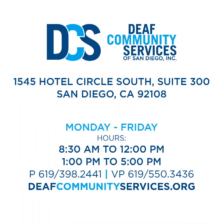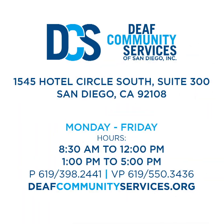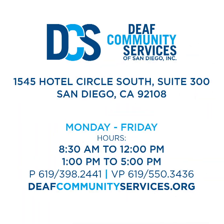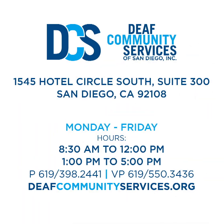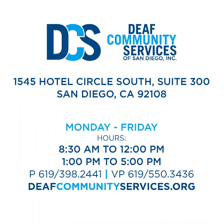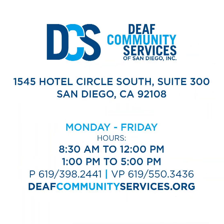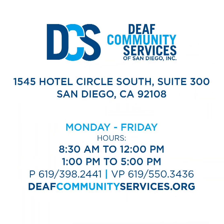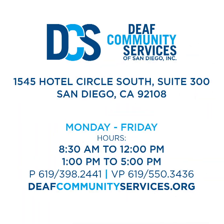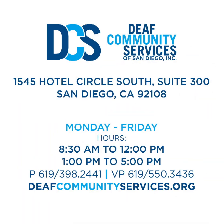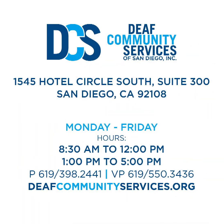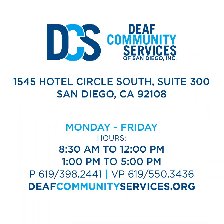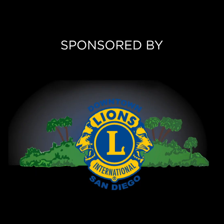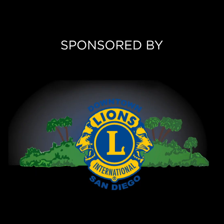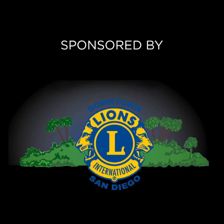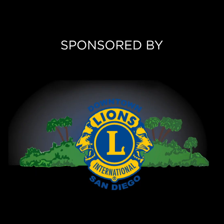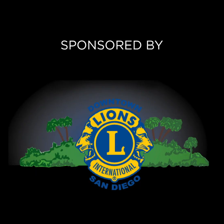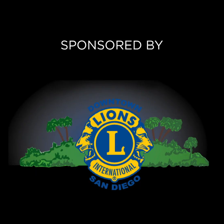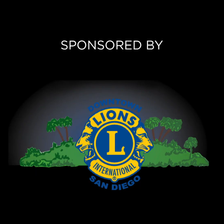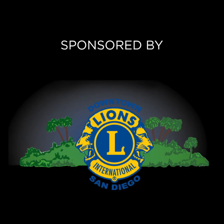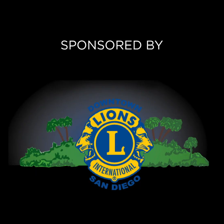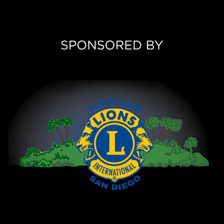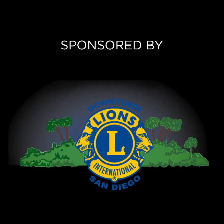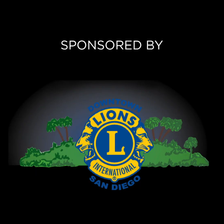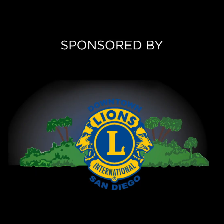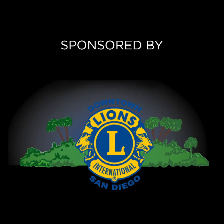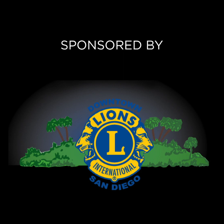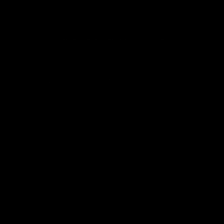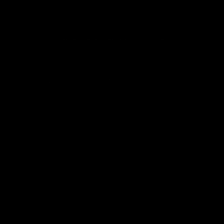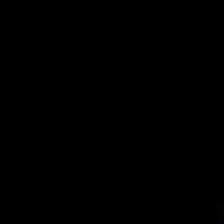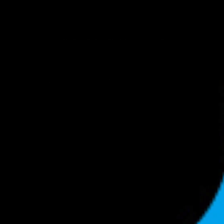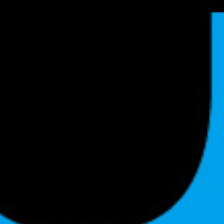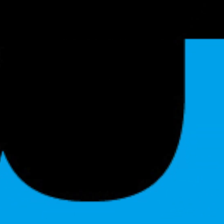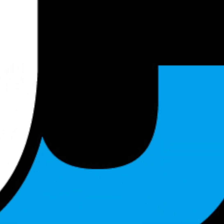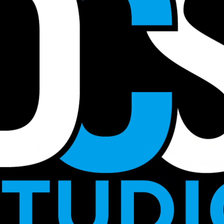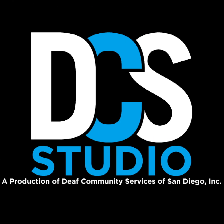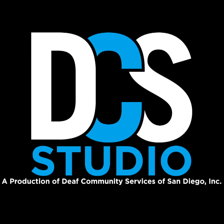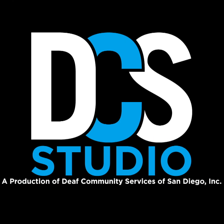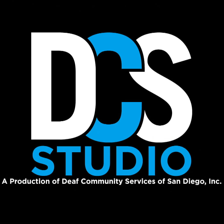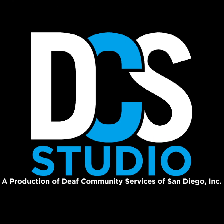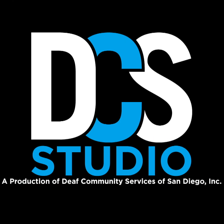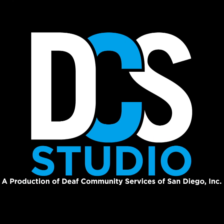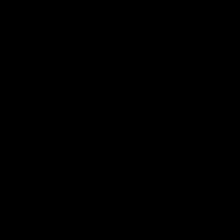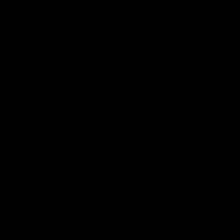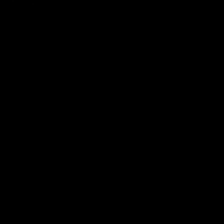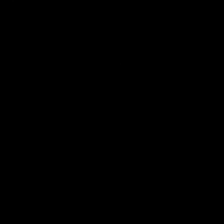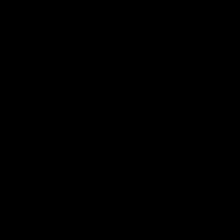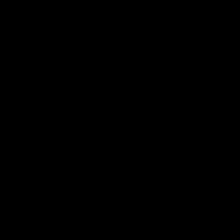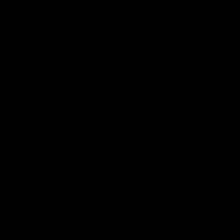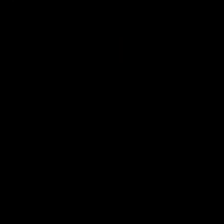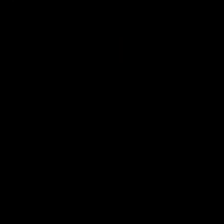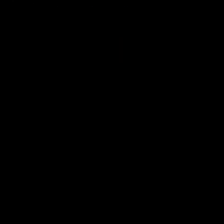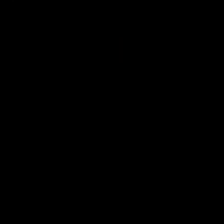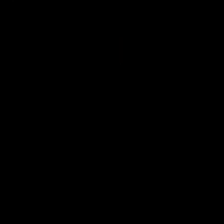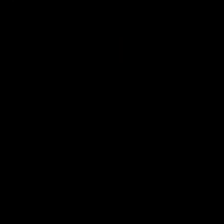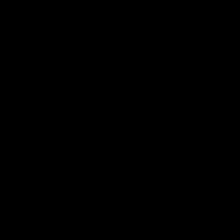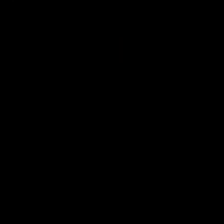you there! Amen. you. ... ... ...